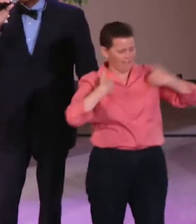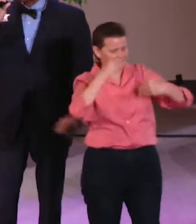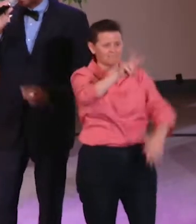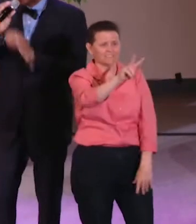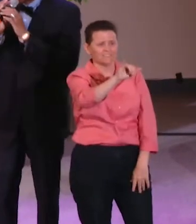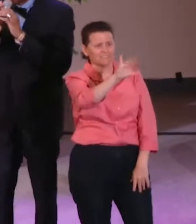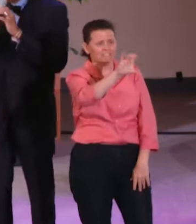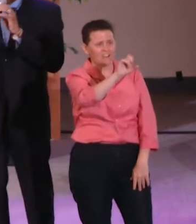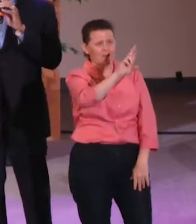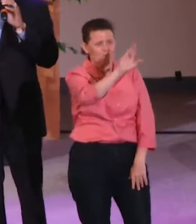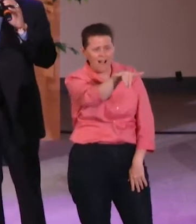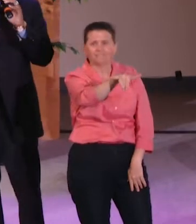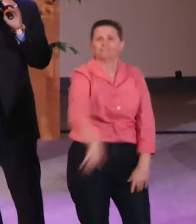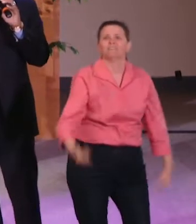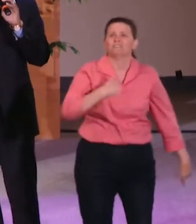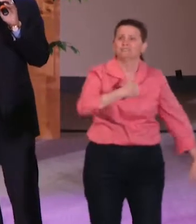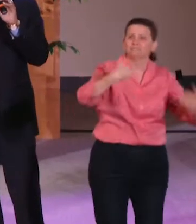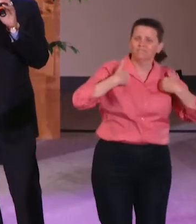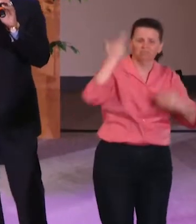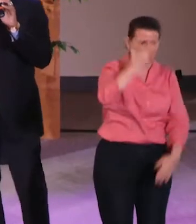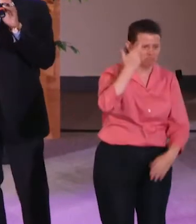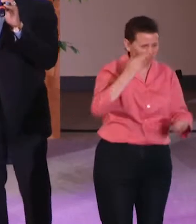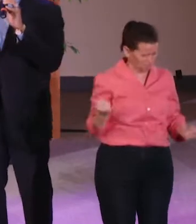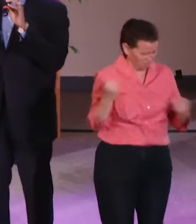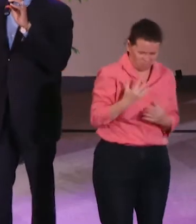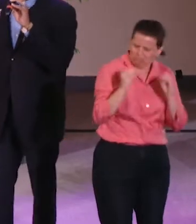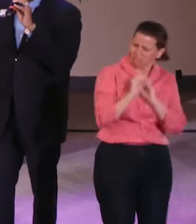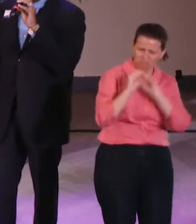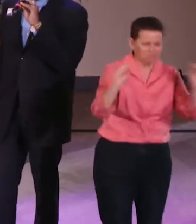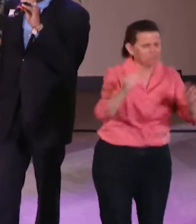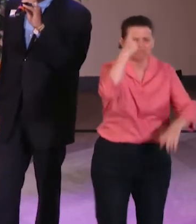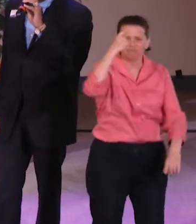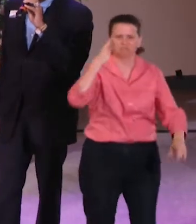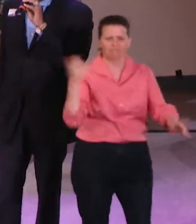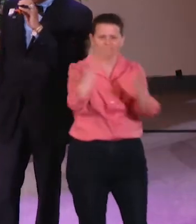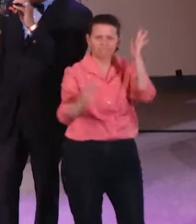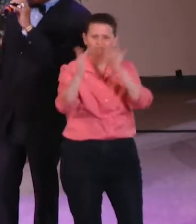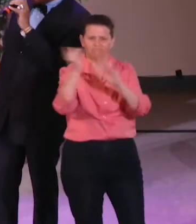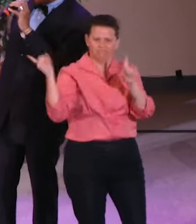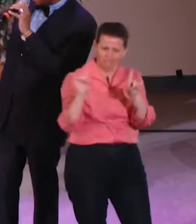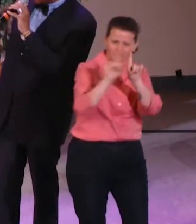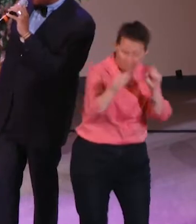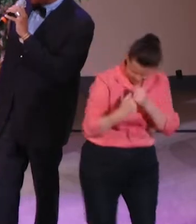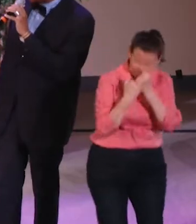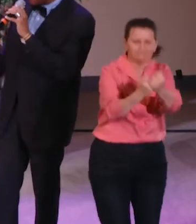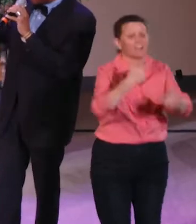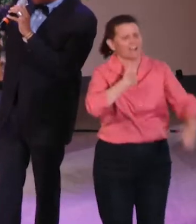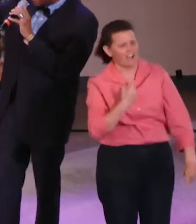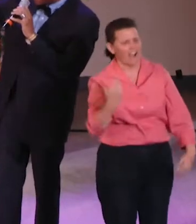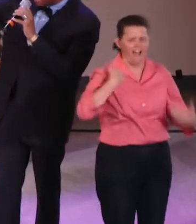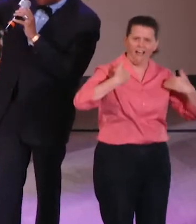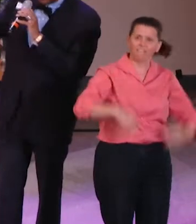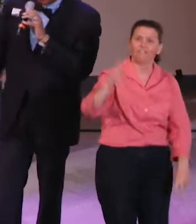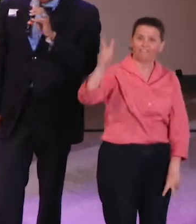that D-I-C-T-O-R-Y. I got no reason to fear. I got Jesus on my side. I got that. Oh, hey. I got that. I got that. Oh,